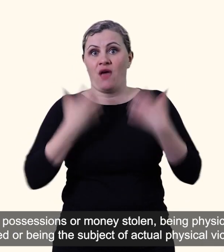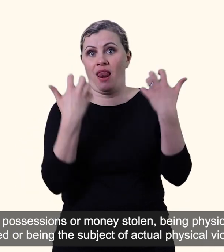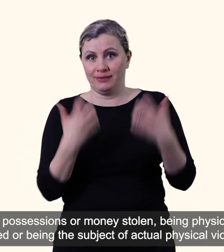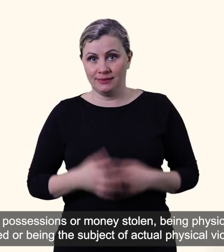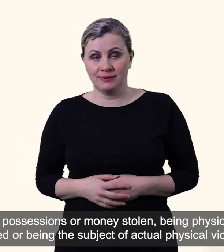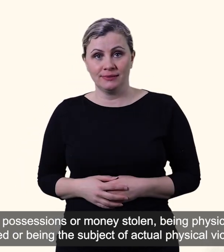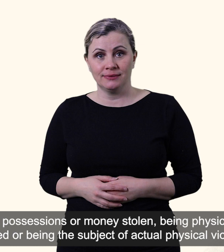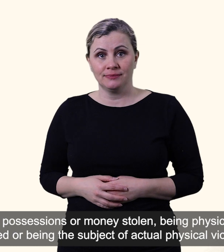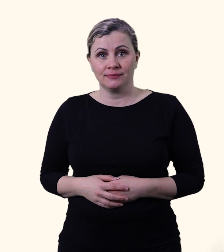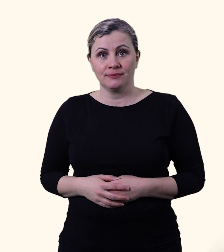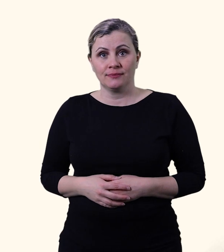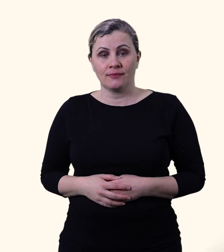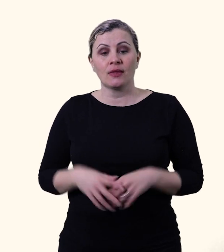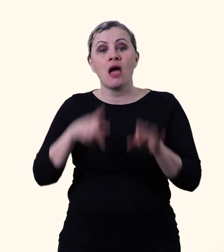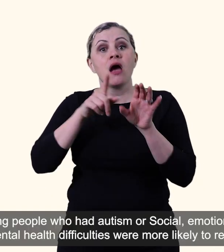violence.